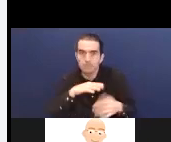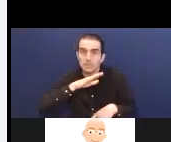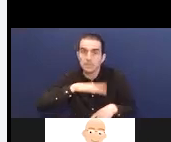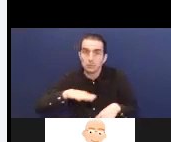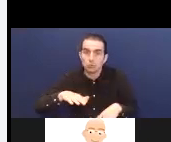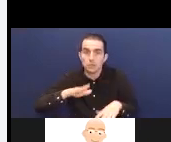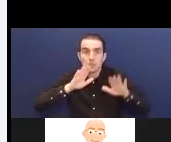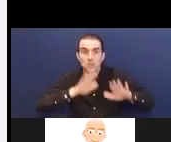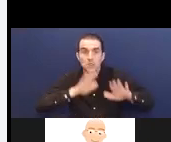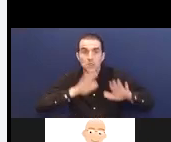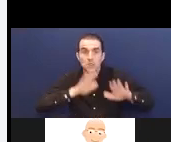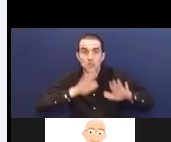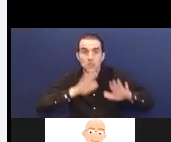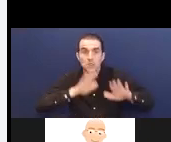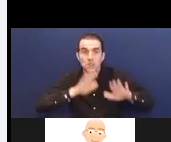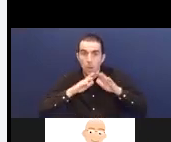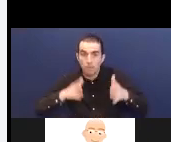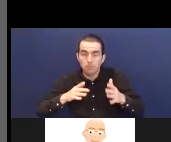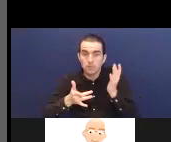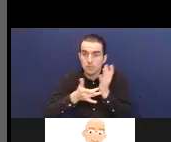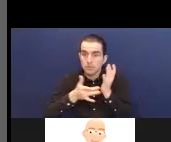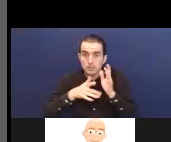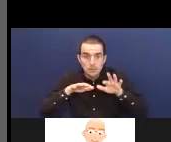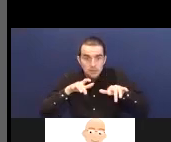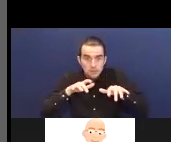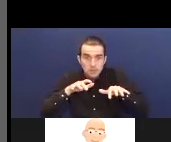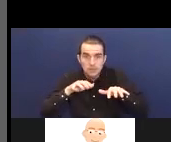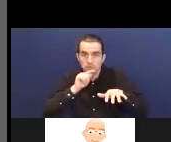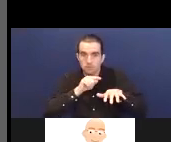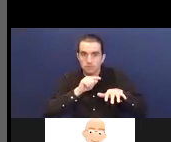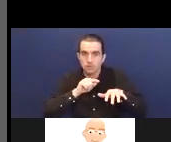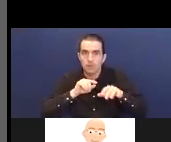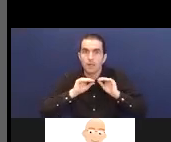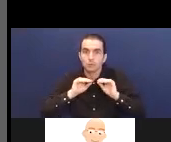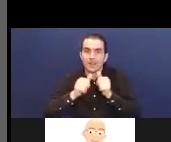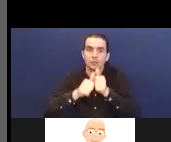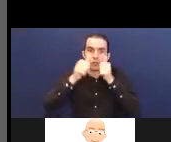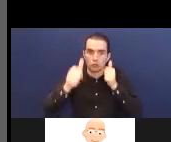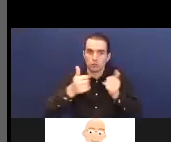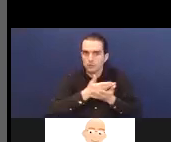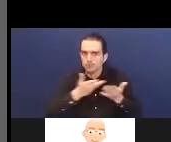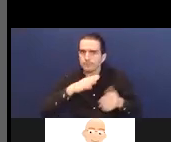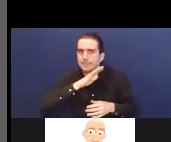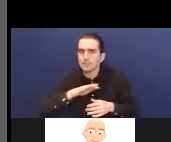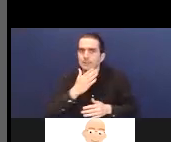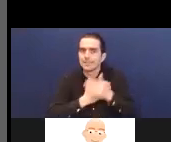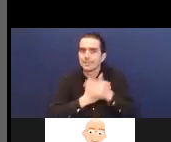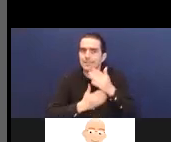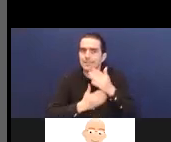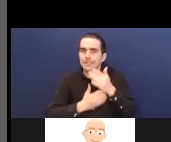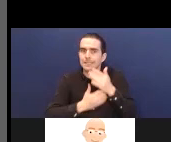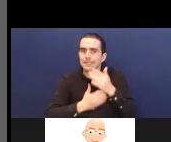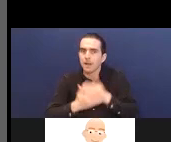taking a more prominent role in education, especially for children